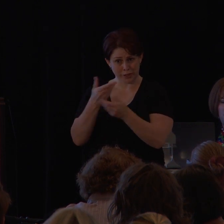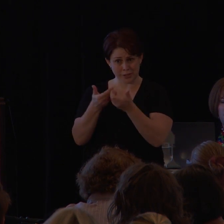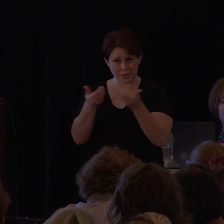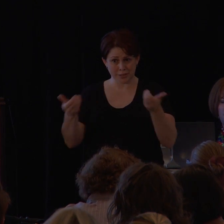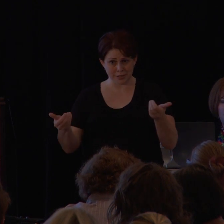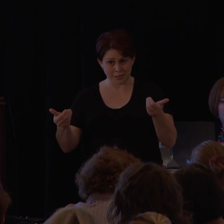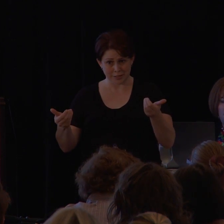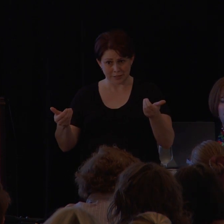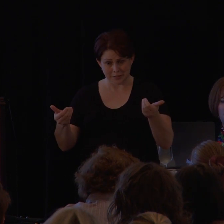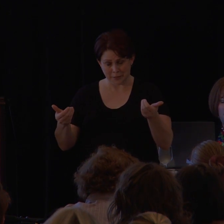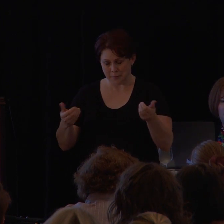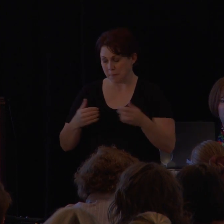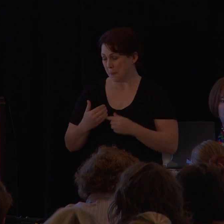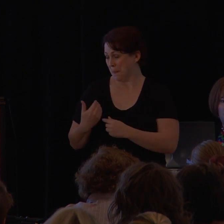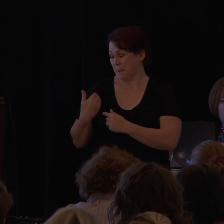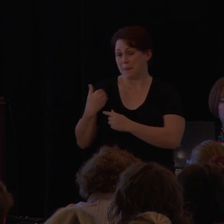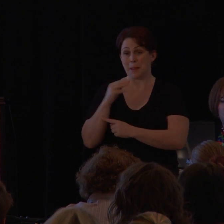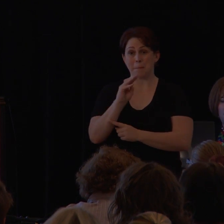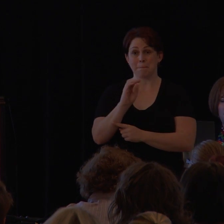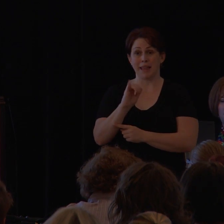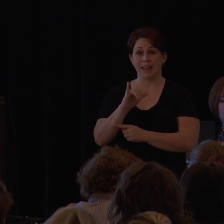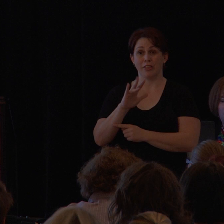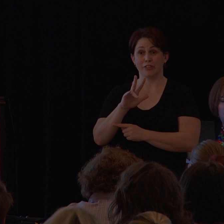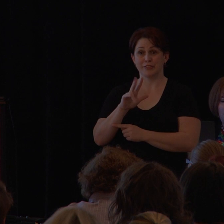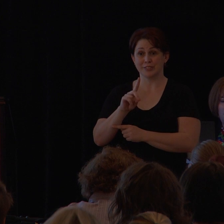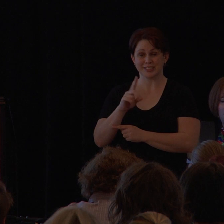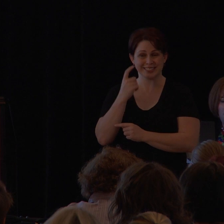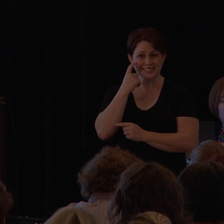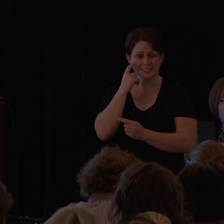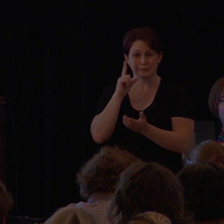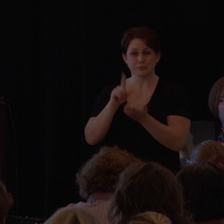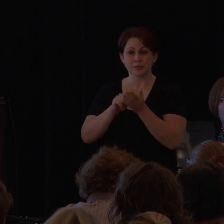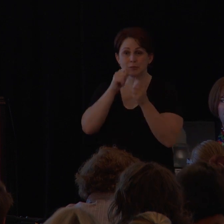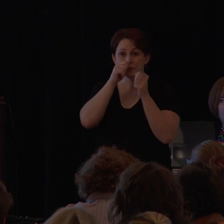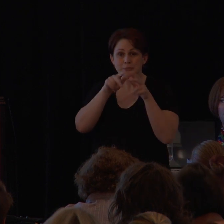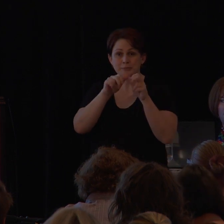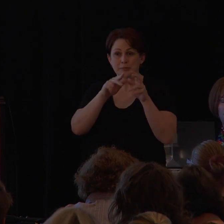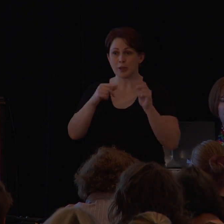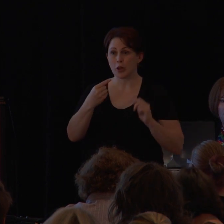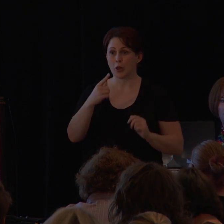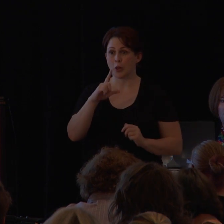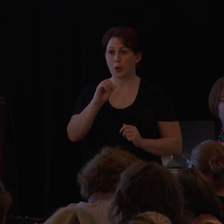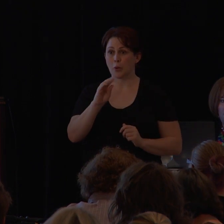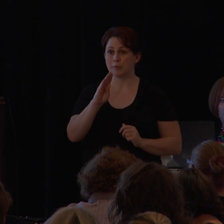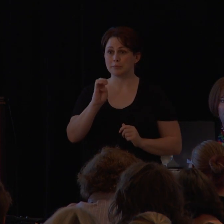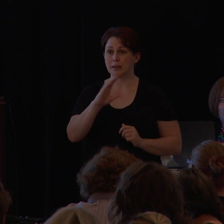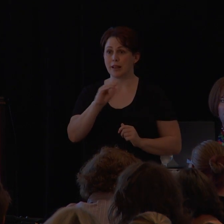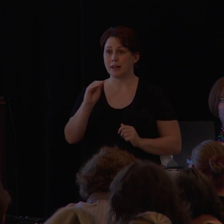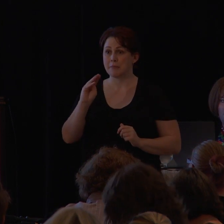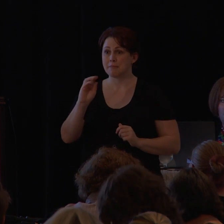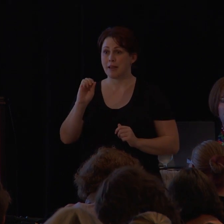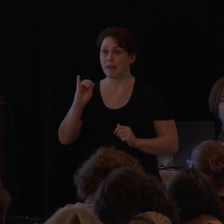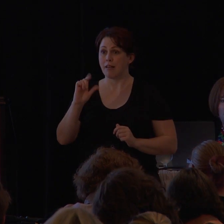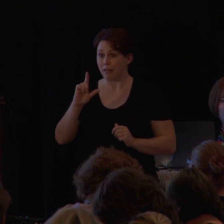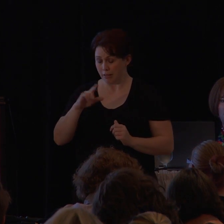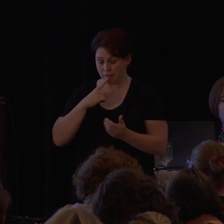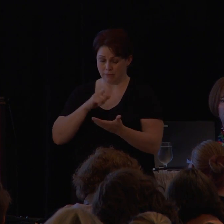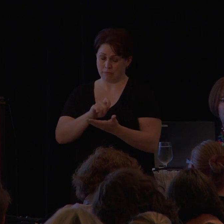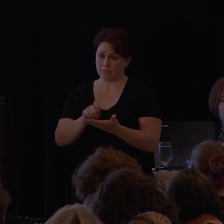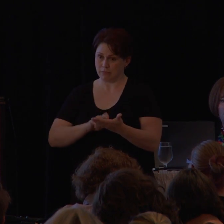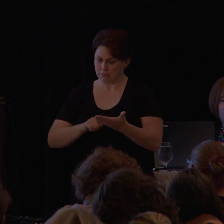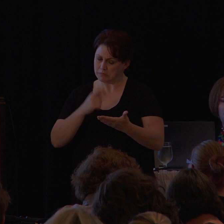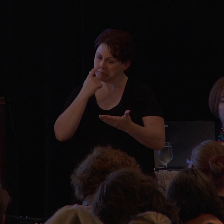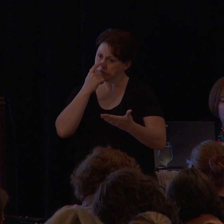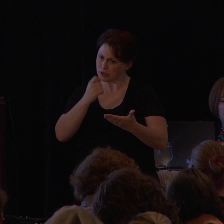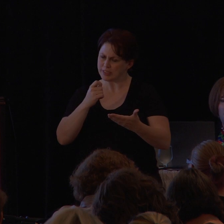May 31st, very recent Globe and Mail article raised another point, and I don't know how well documented this was, but their point, interestingly,